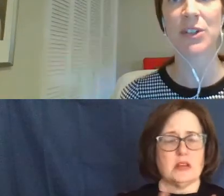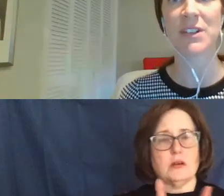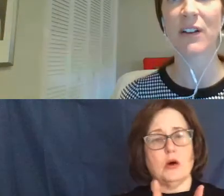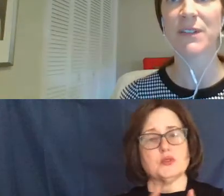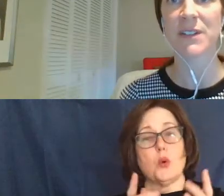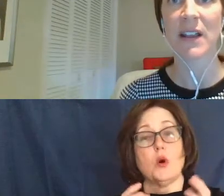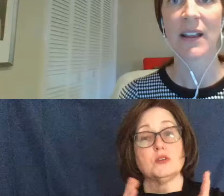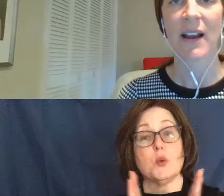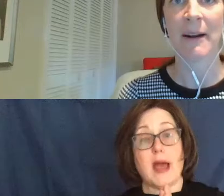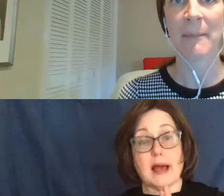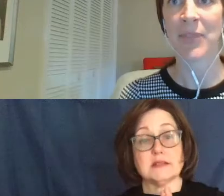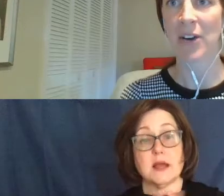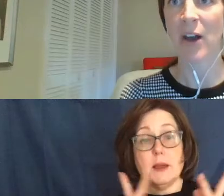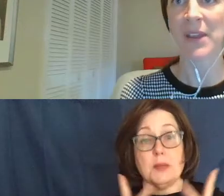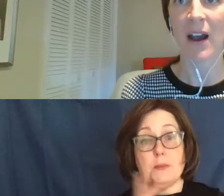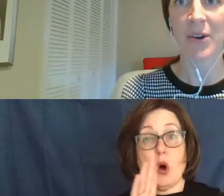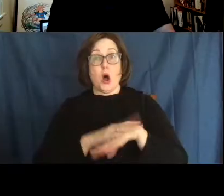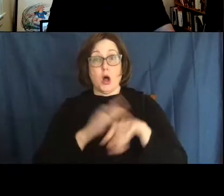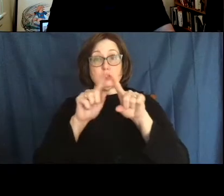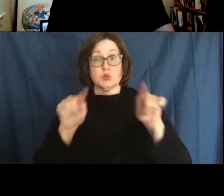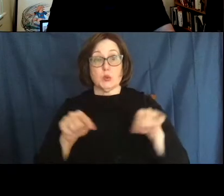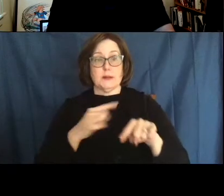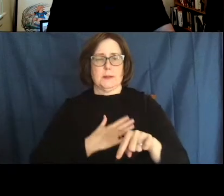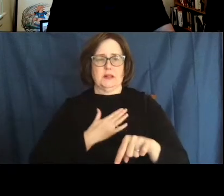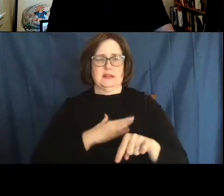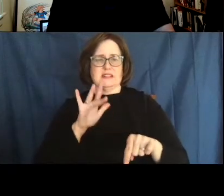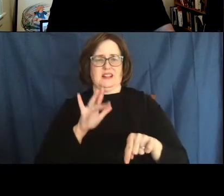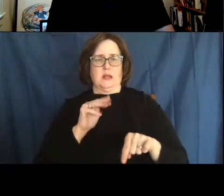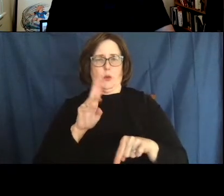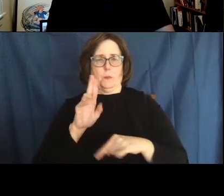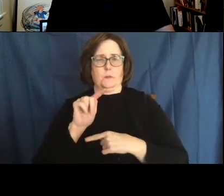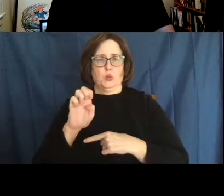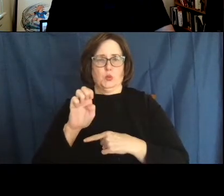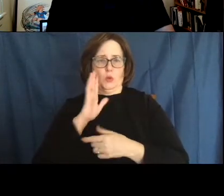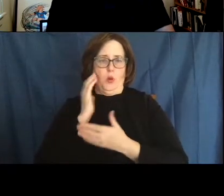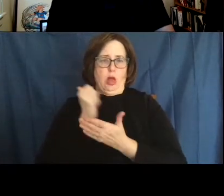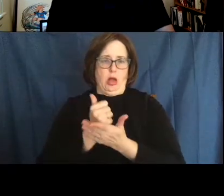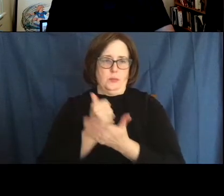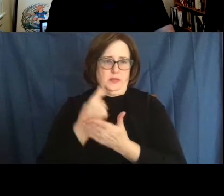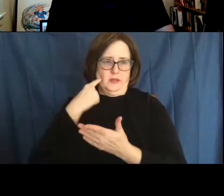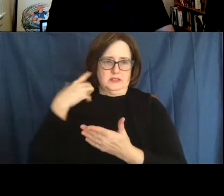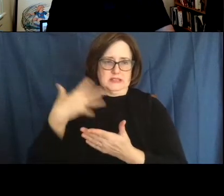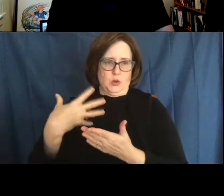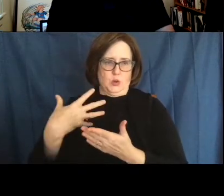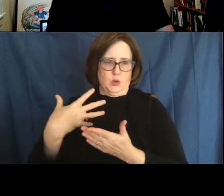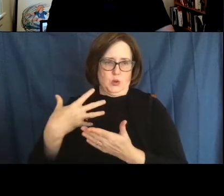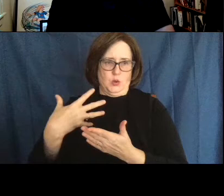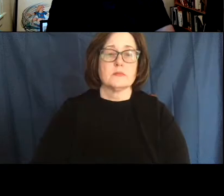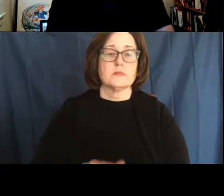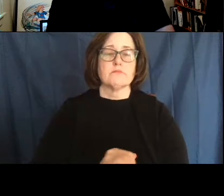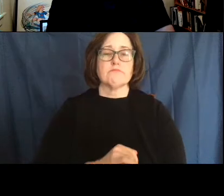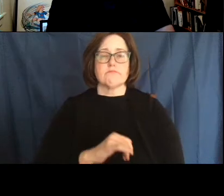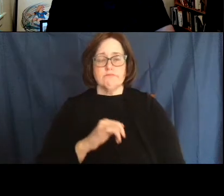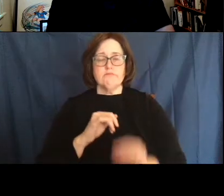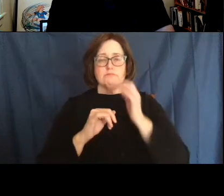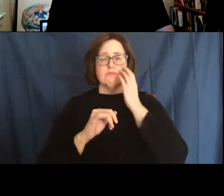mute yourselves. That'll help the audio come through a little more clearly right now. Thank you so much. So great. As I mentioned,